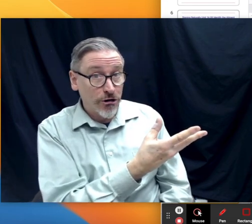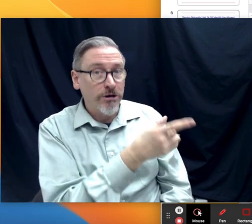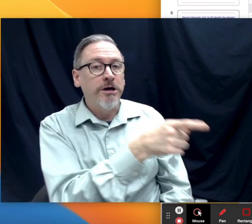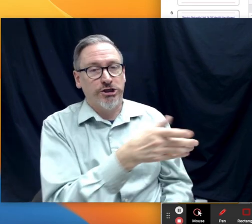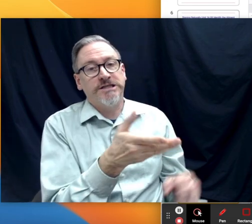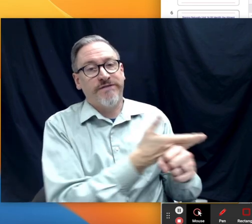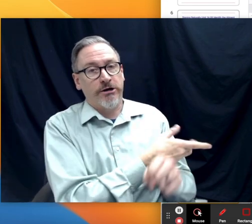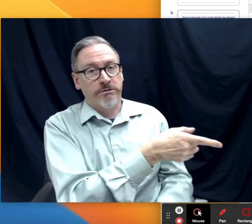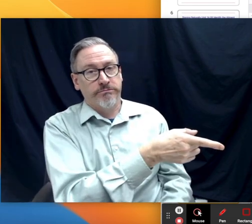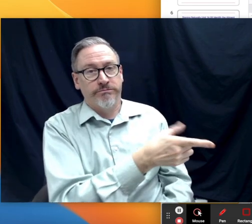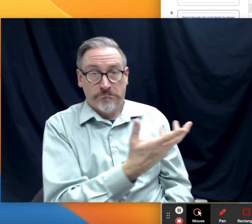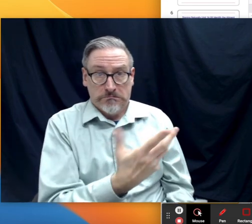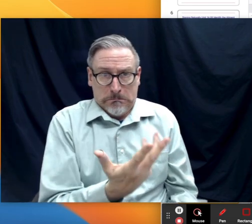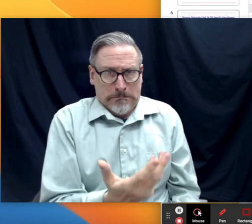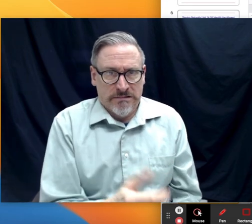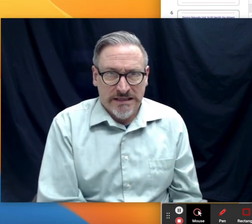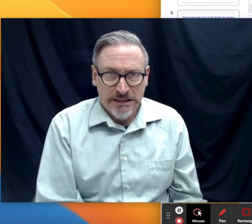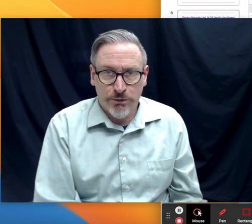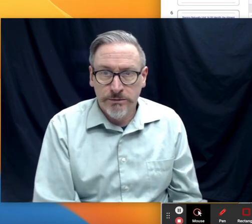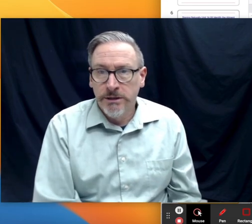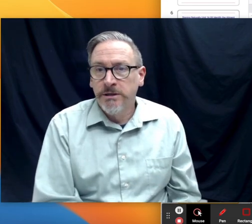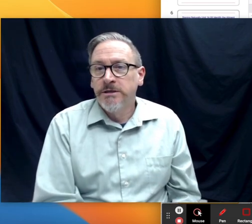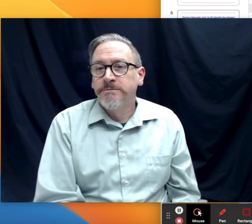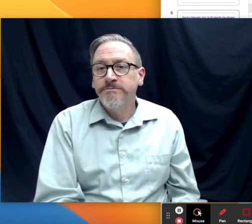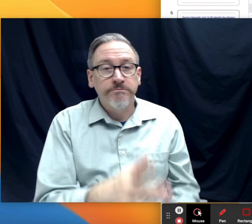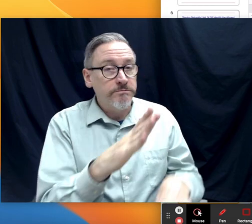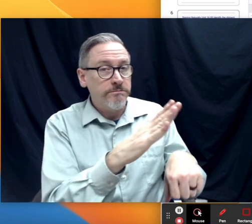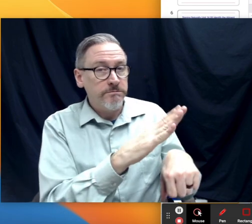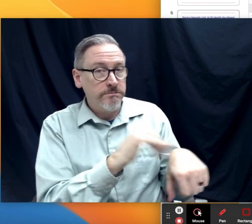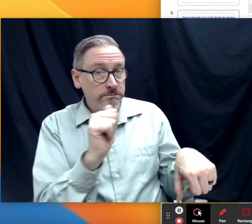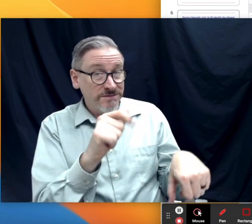Informing her she's fired. You